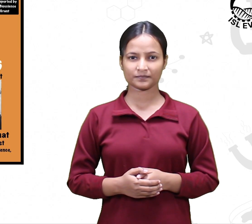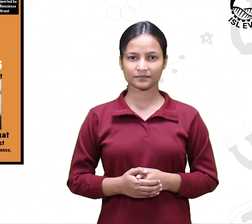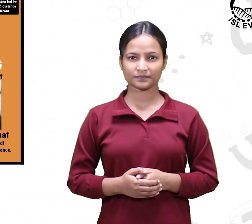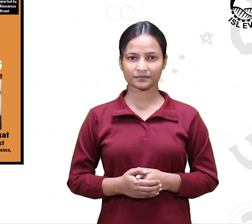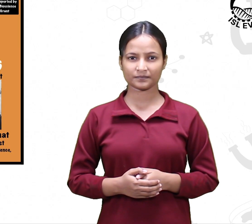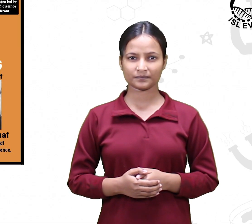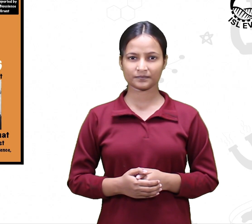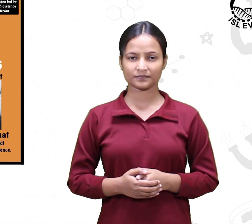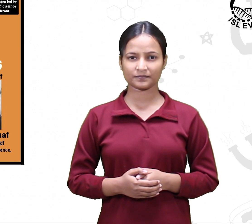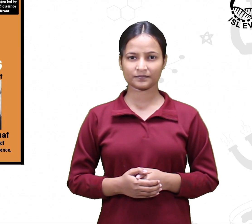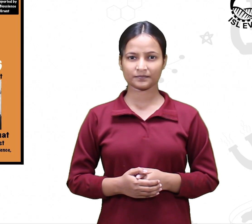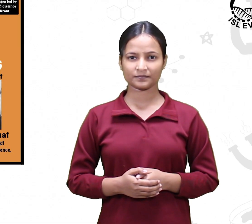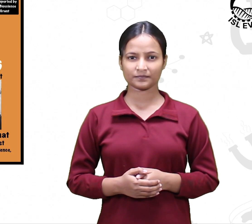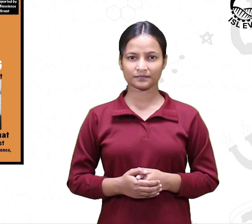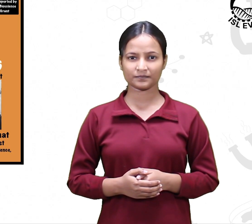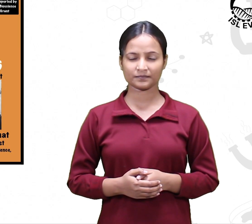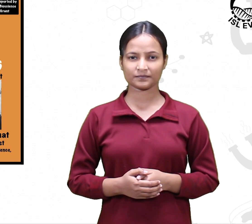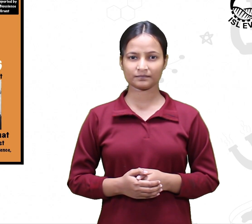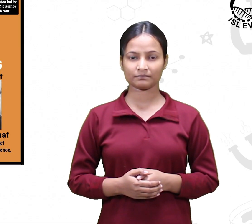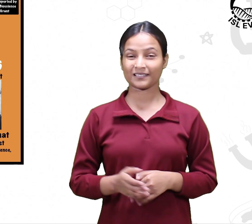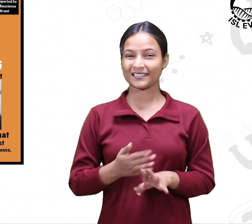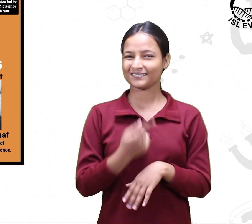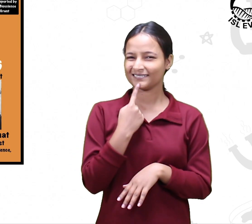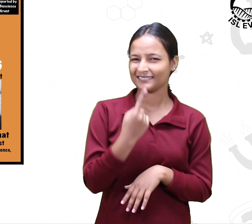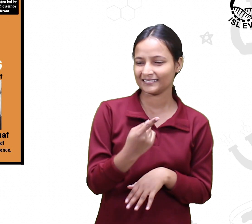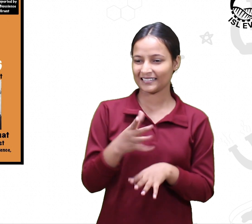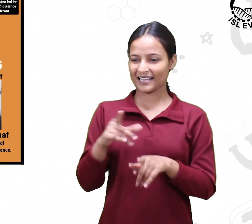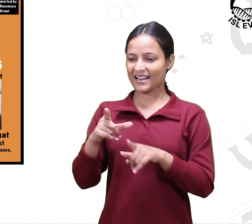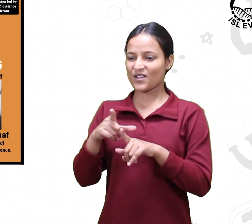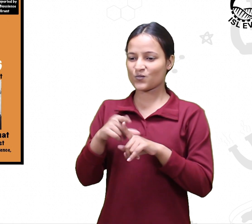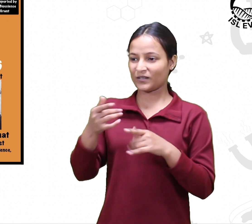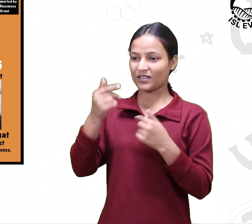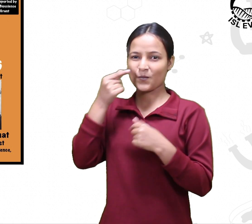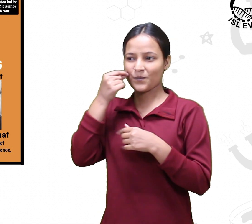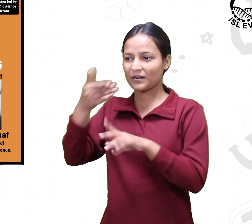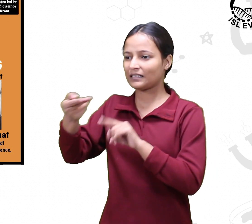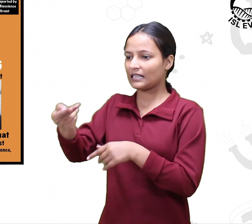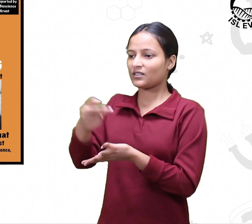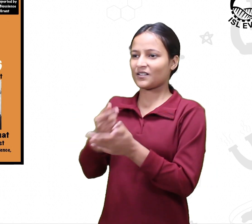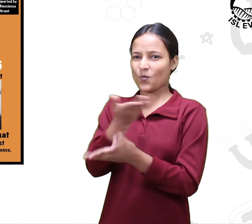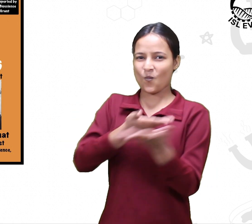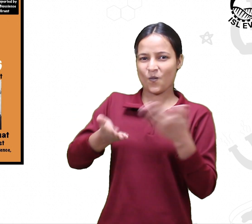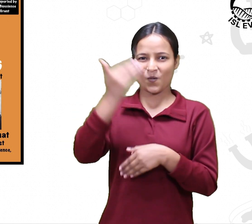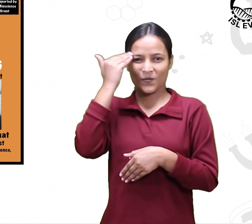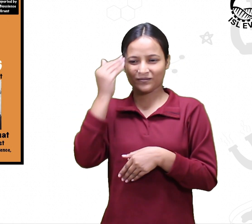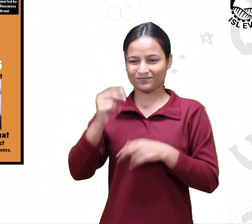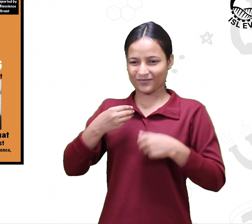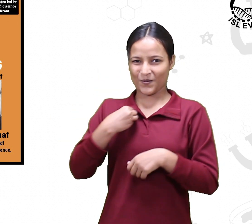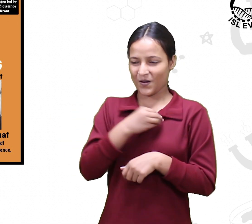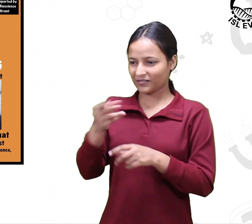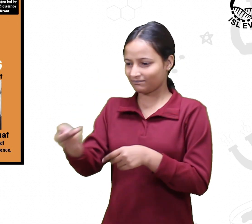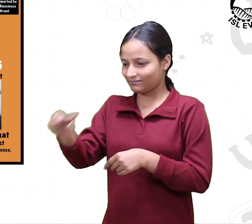patients make cohorts of patients from different places, take their cells and grow them. So that's the reason why, yes, we do take cells